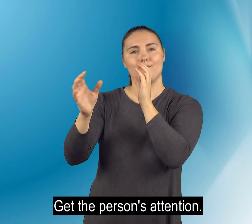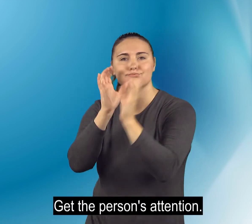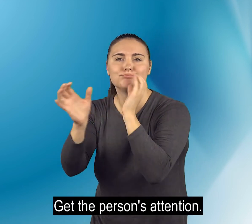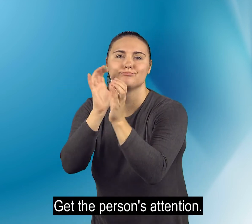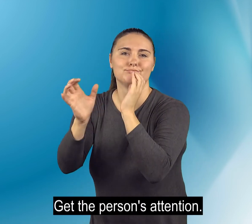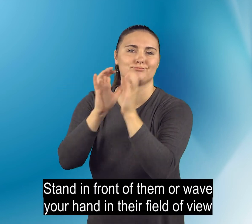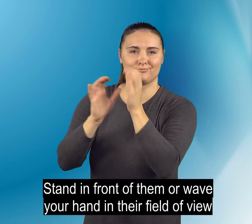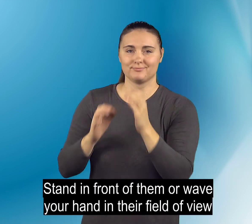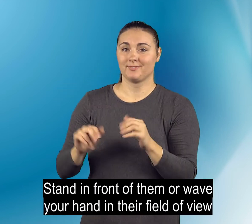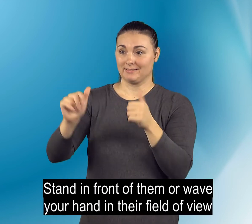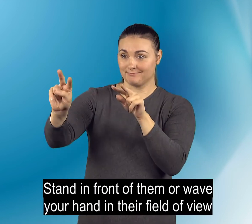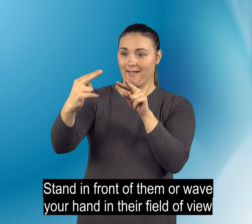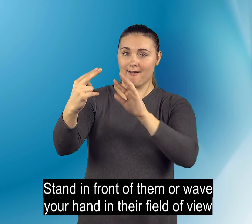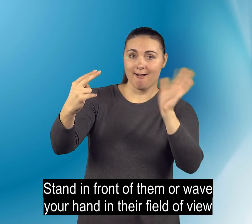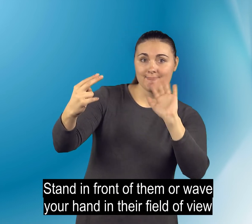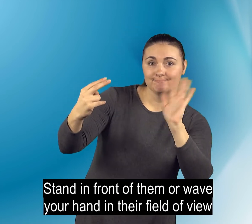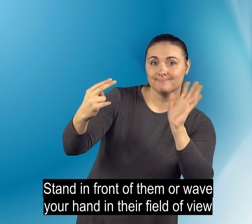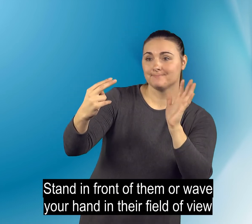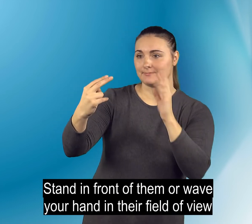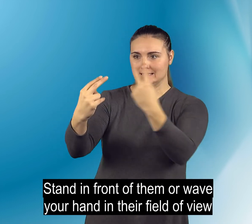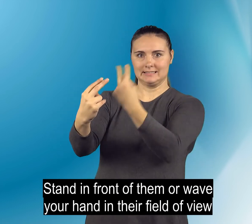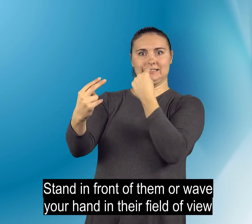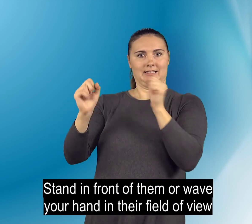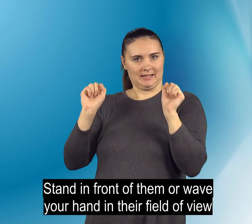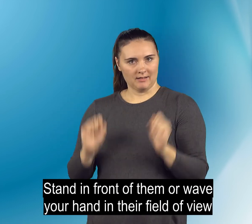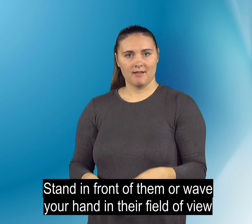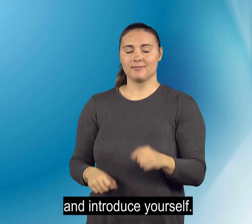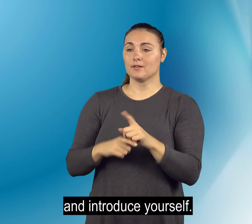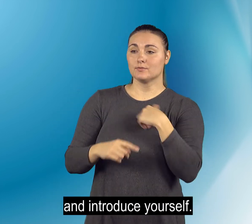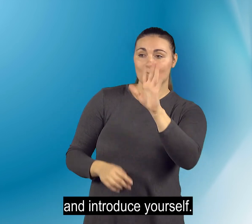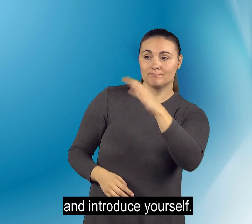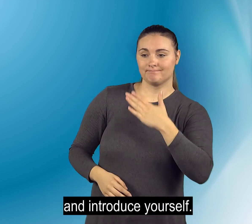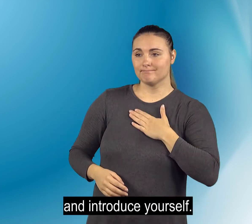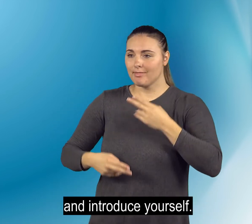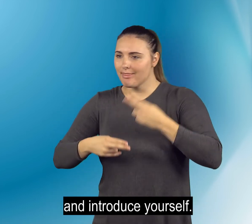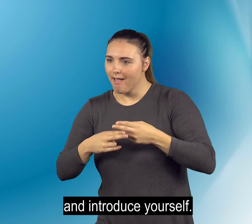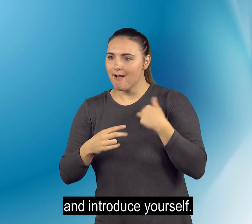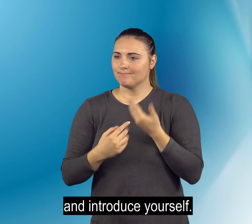Stand in front of them or wave your hand in their field of view and introduce yourself.